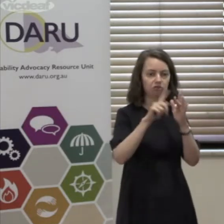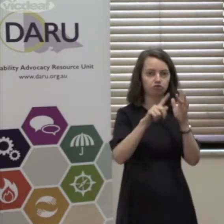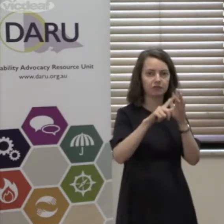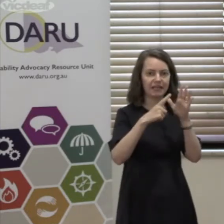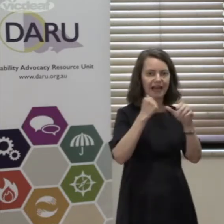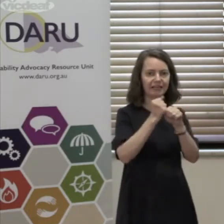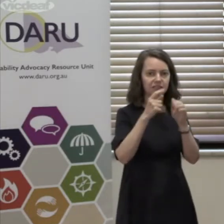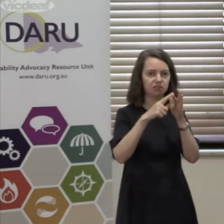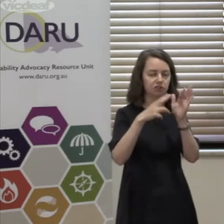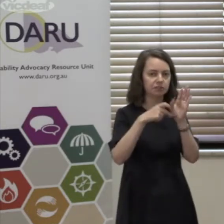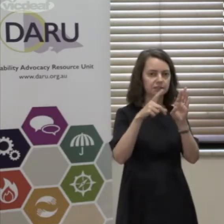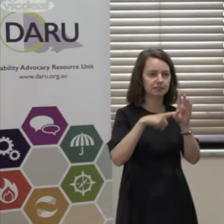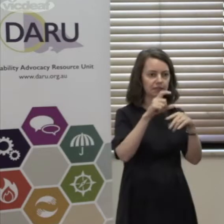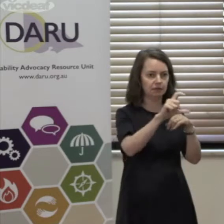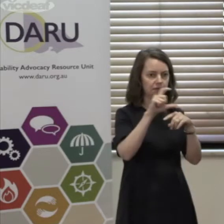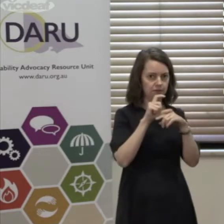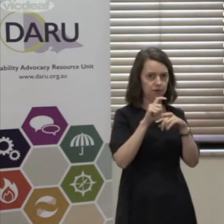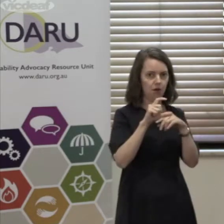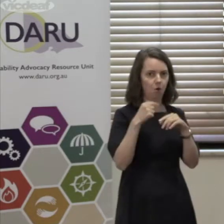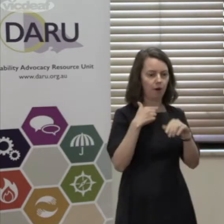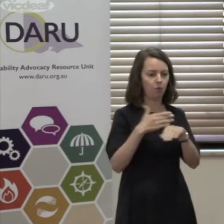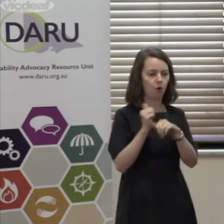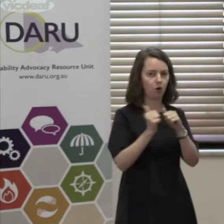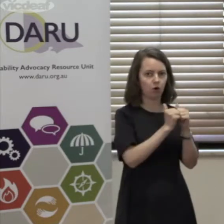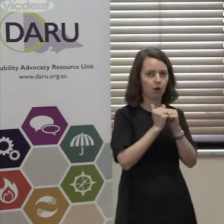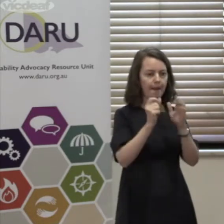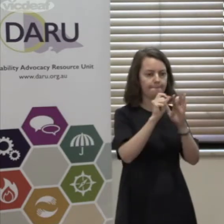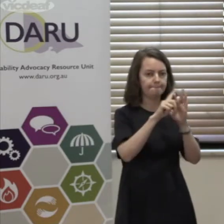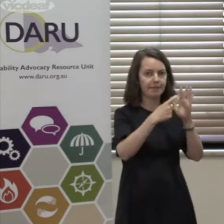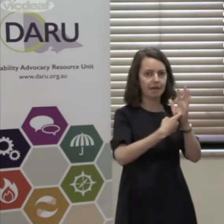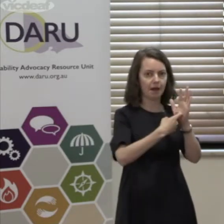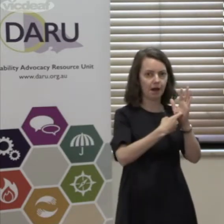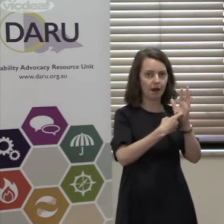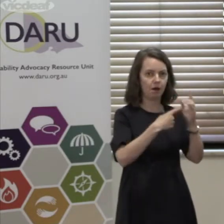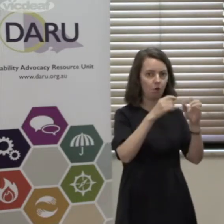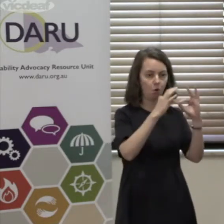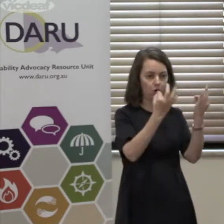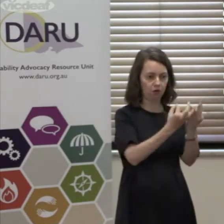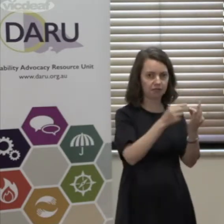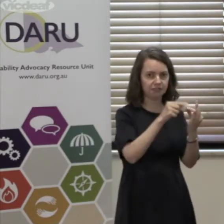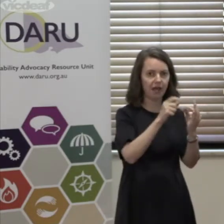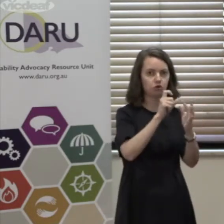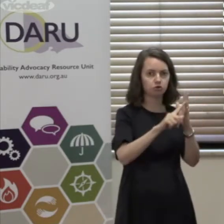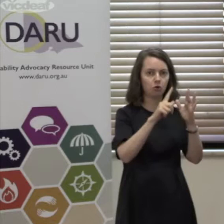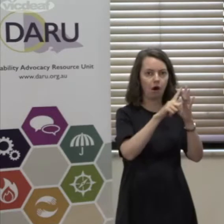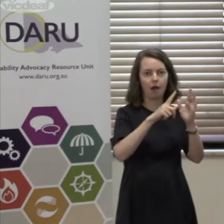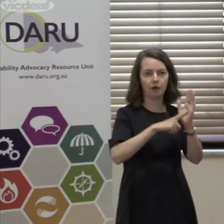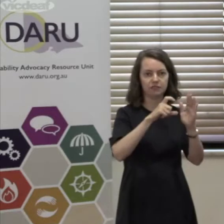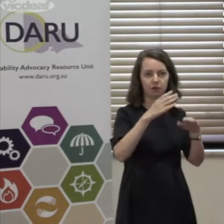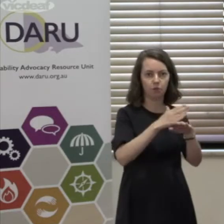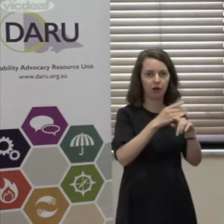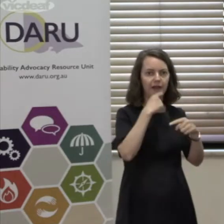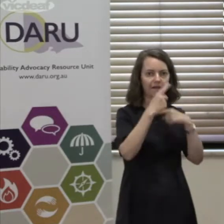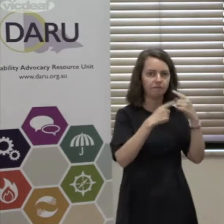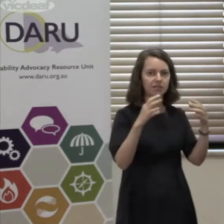Agency to work with peer-led organisations to help them prepare for the national rollout of information linkages and capacity building. And so